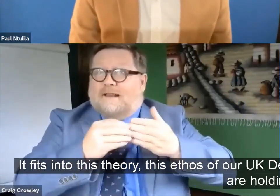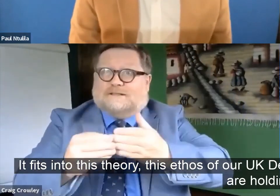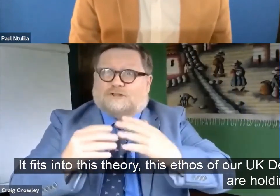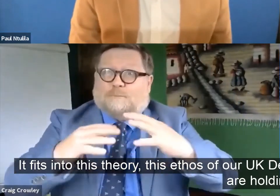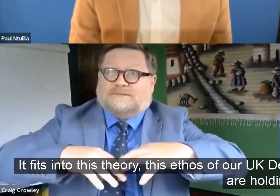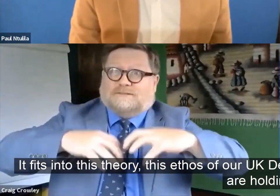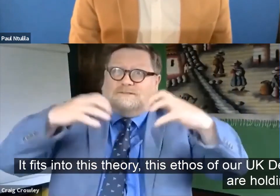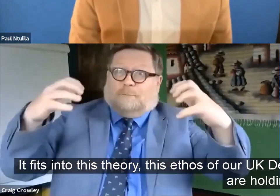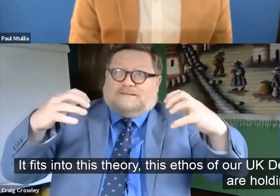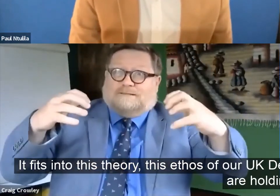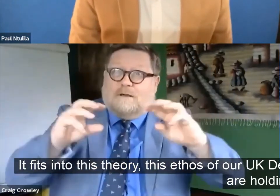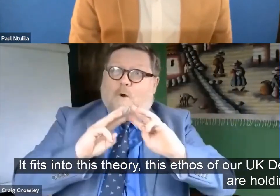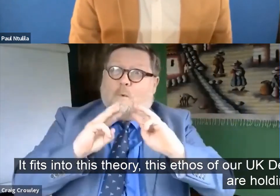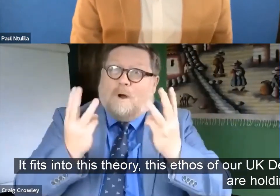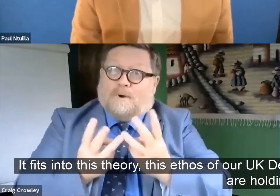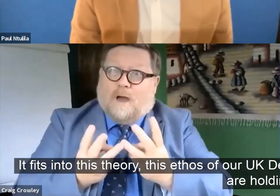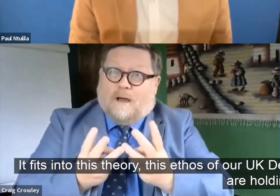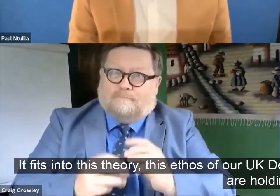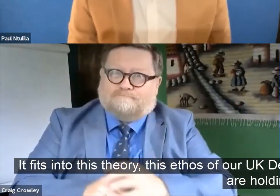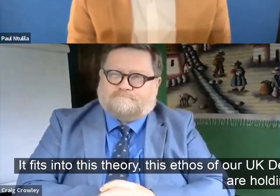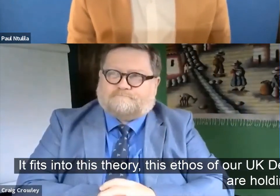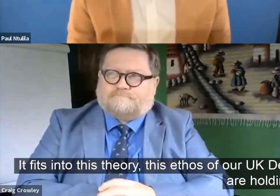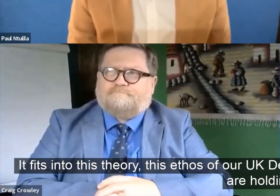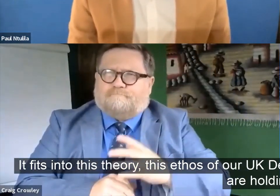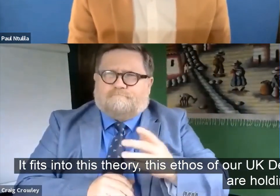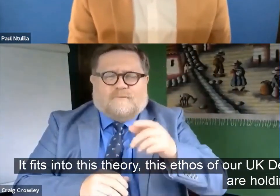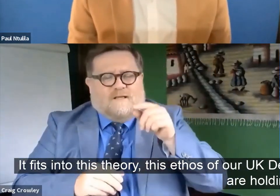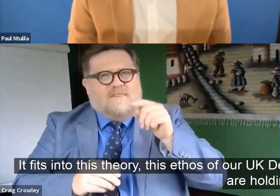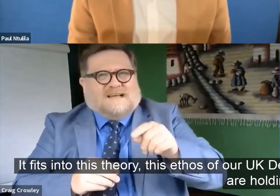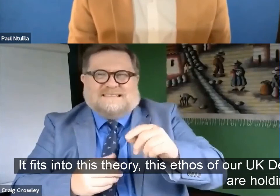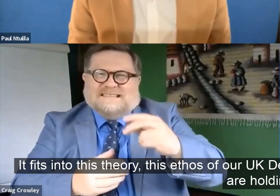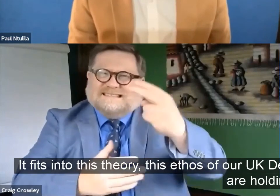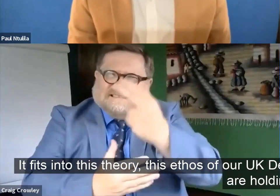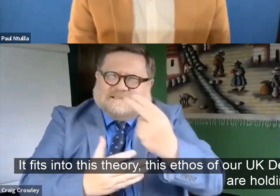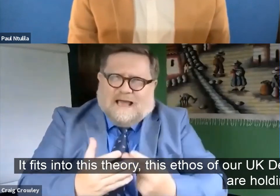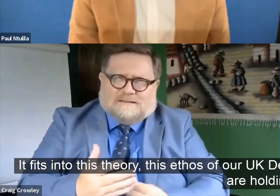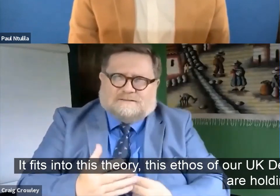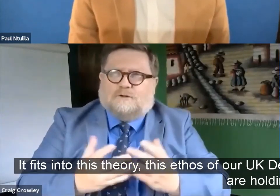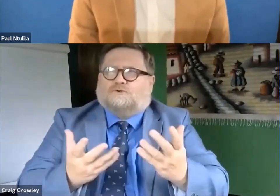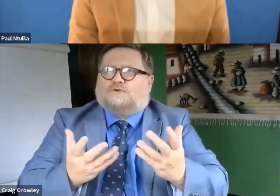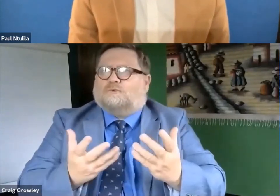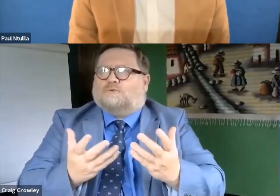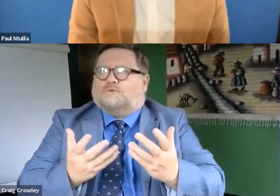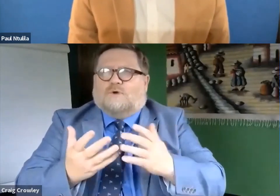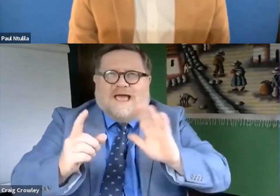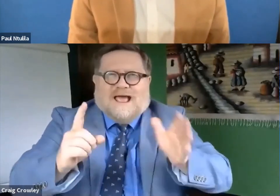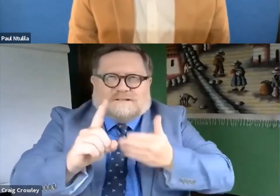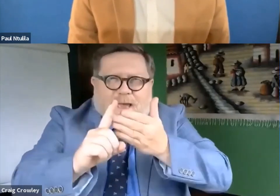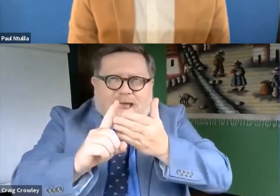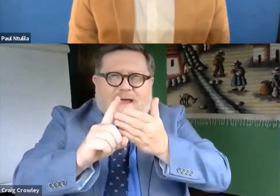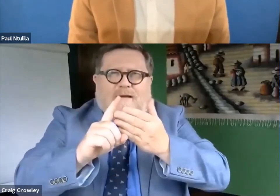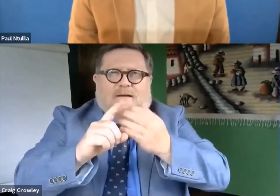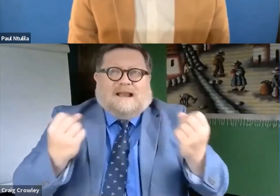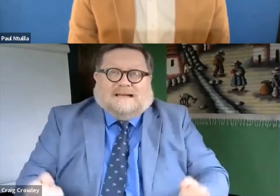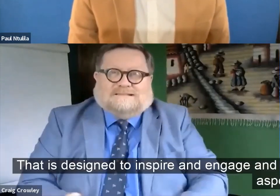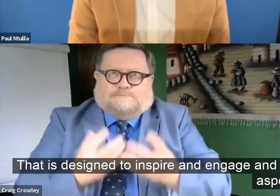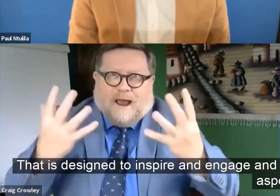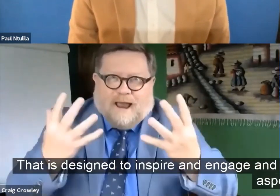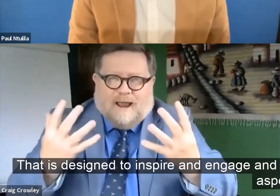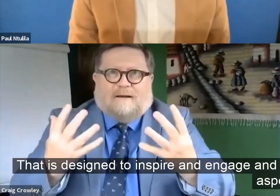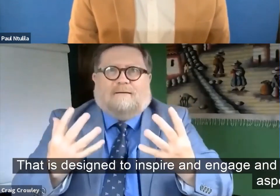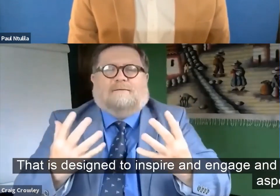of ours and Deaf Leadership Summit and the webinar that we're holding today. They're designed